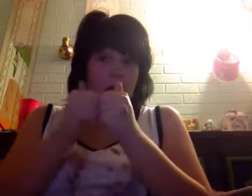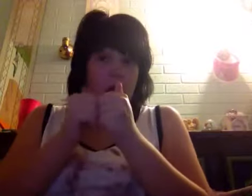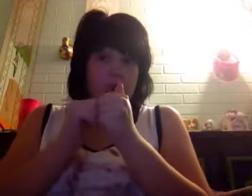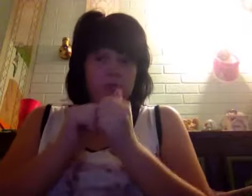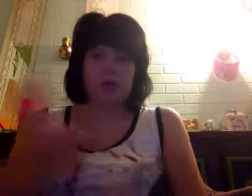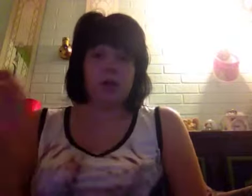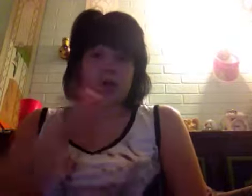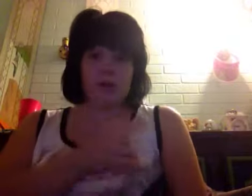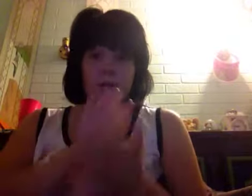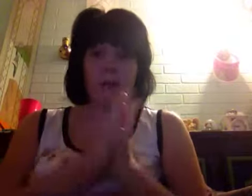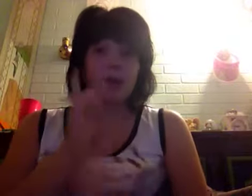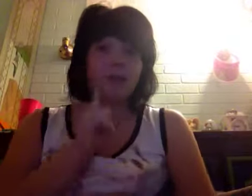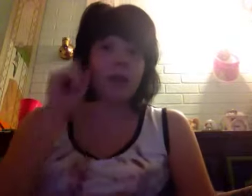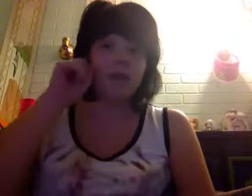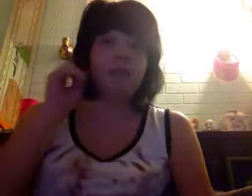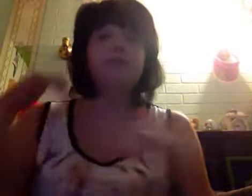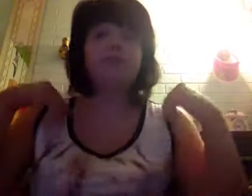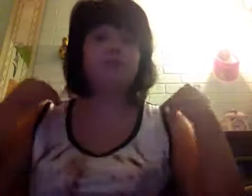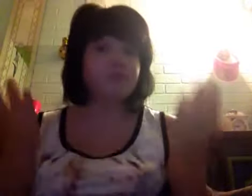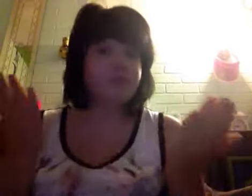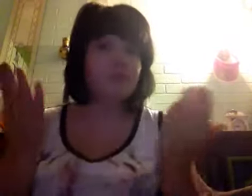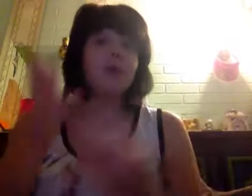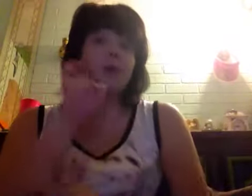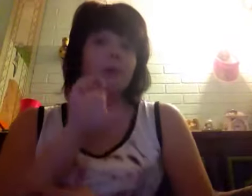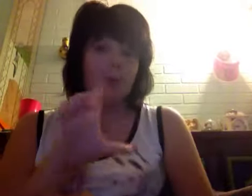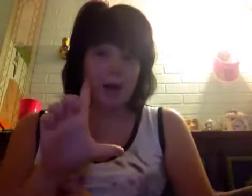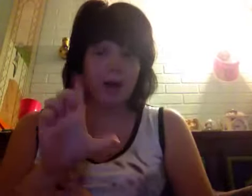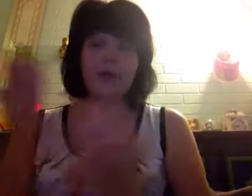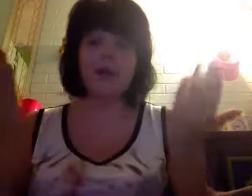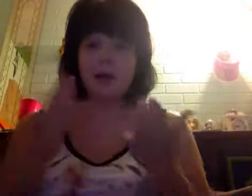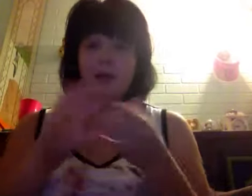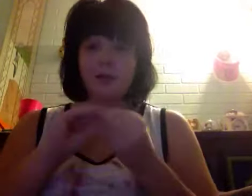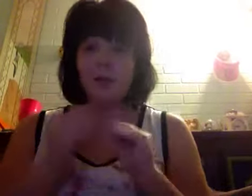How Stephen became dead? Ran to the train.